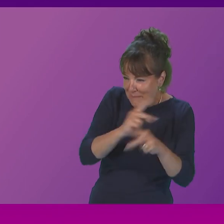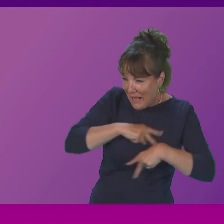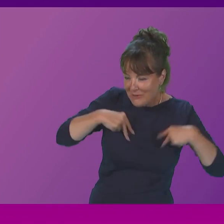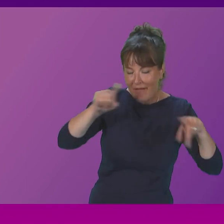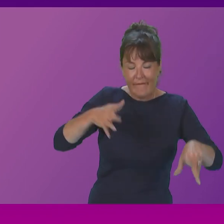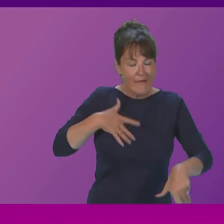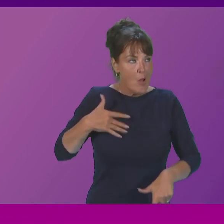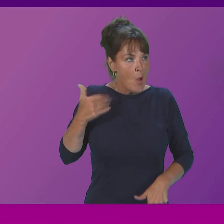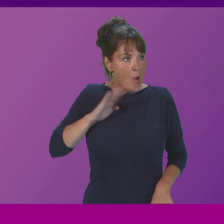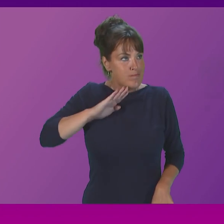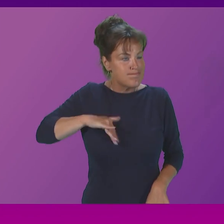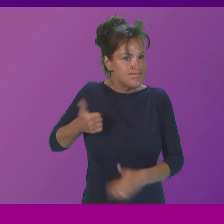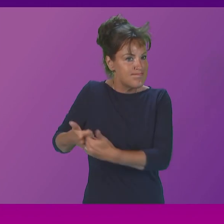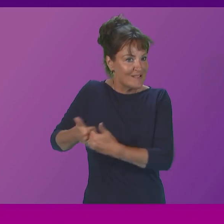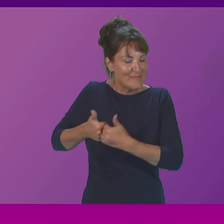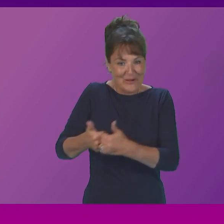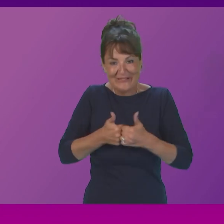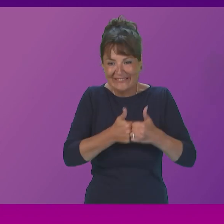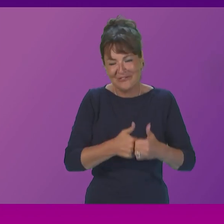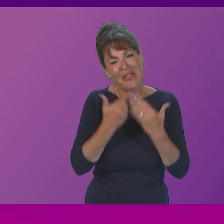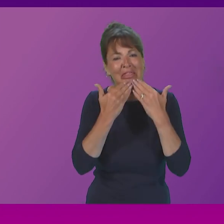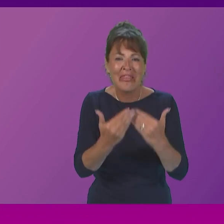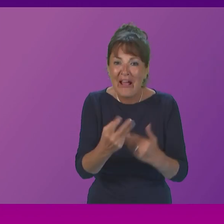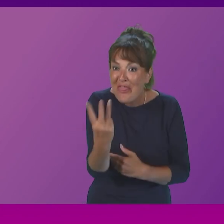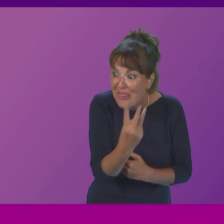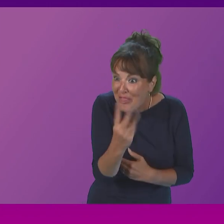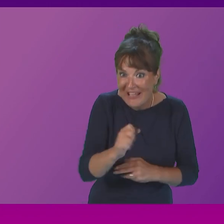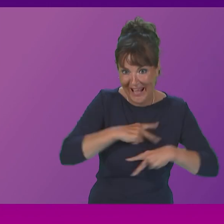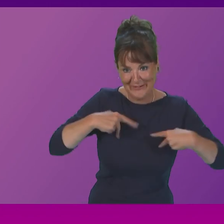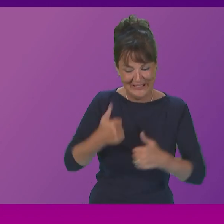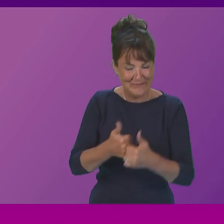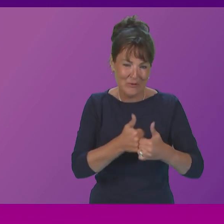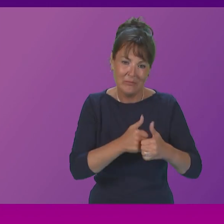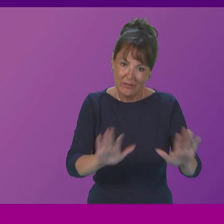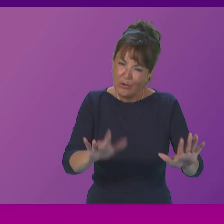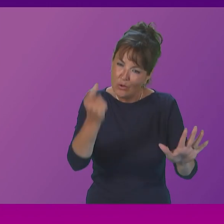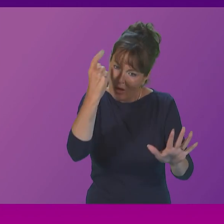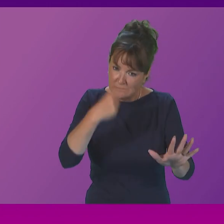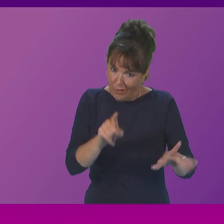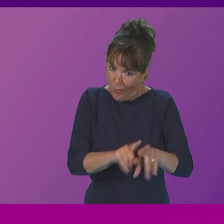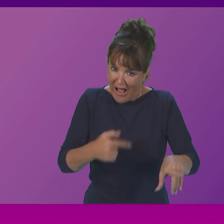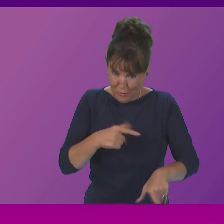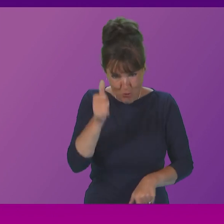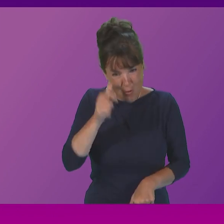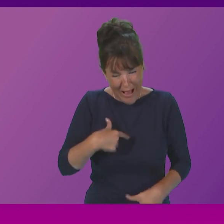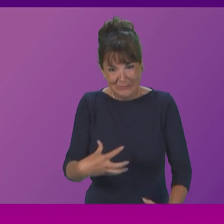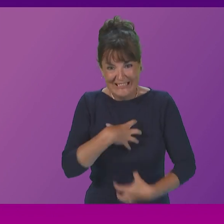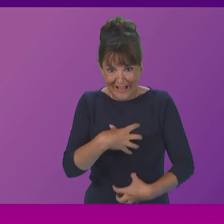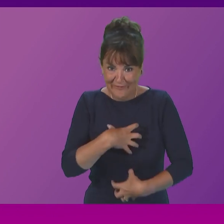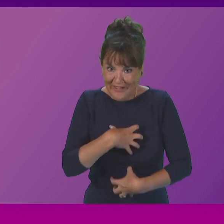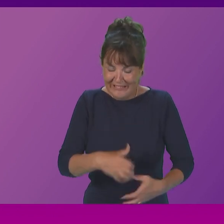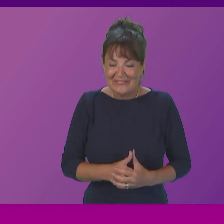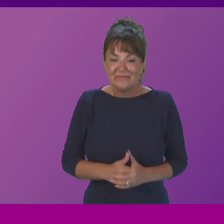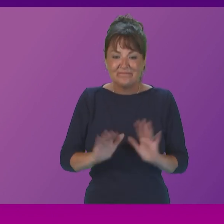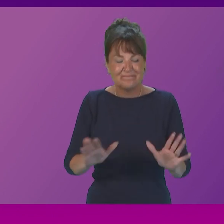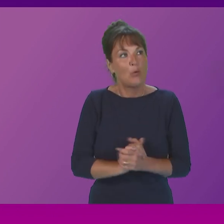awful lot of sort of support. So I'm very grateful to see three of you here, because you understand how terrified I am. Why